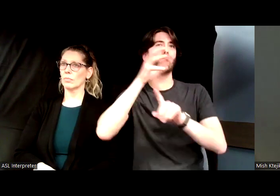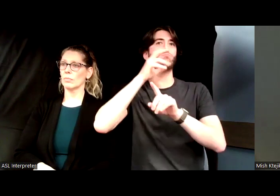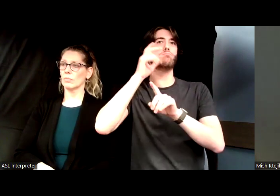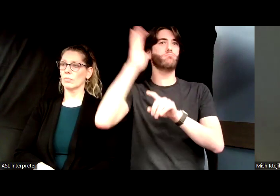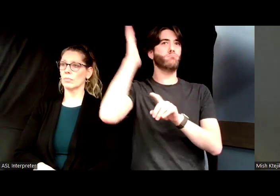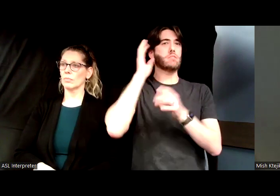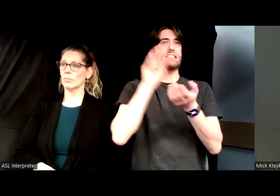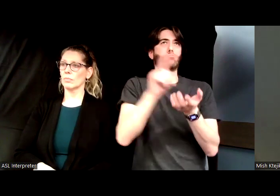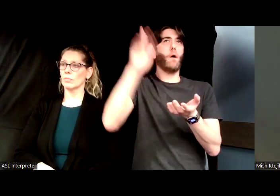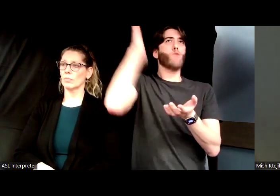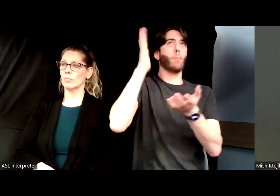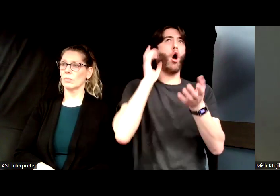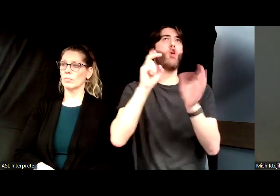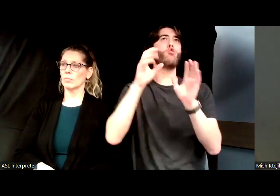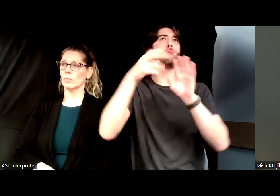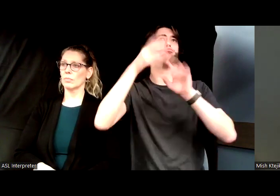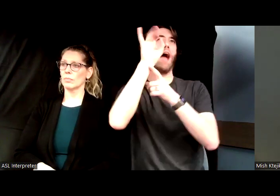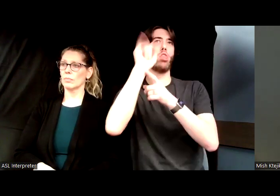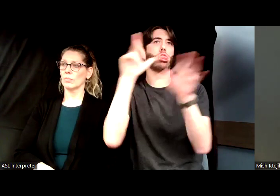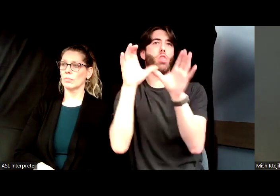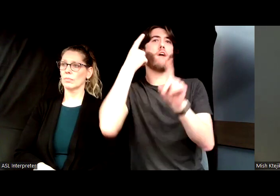CDIs, for deaf interpreters.